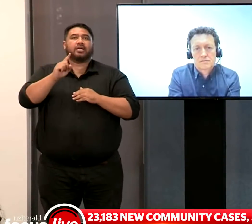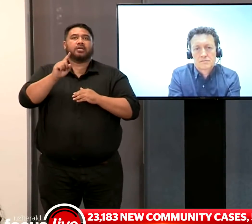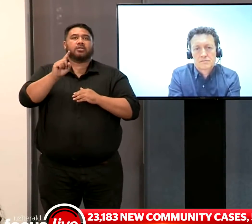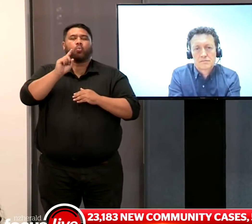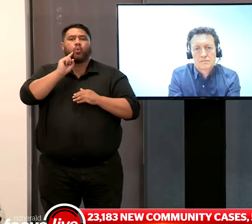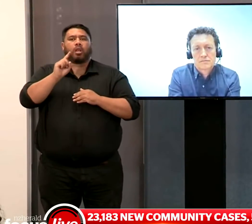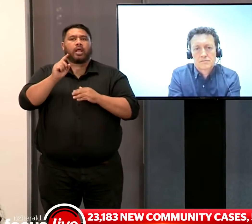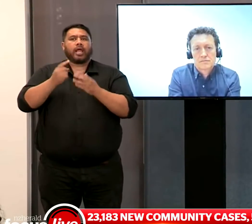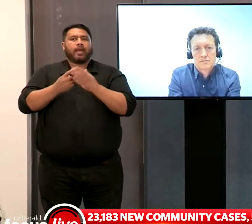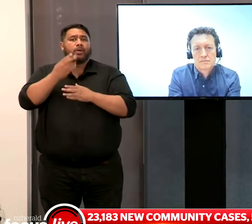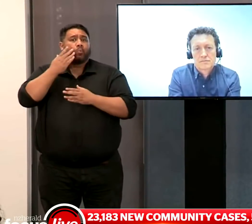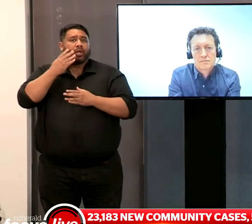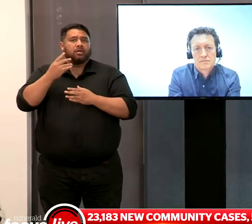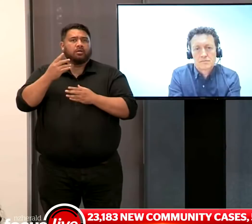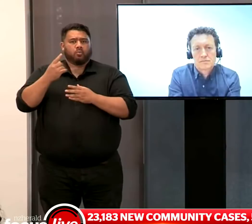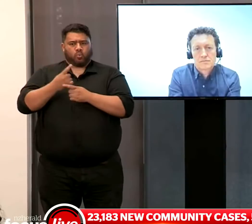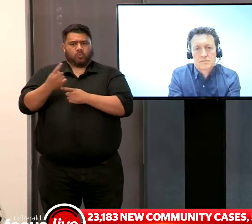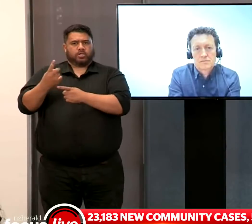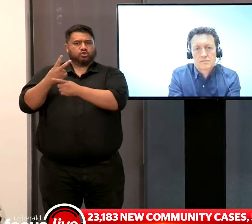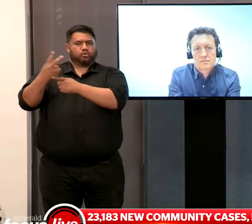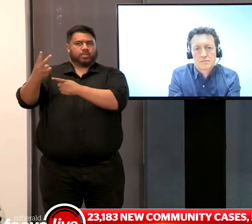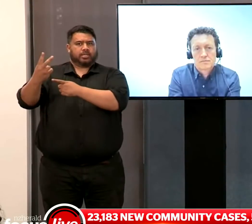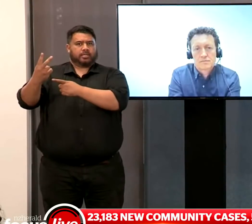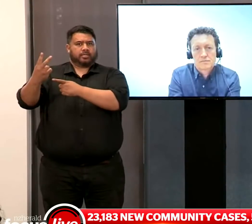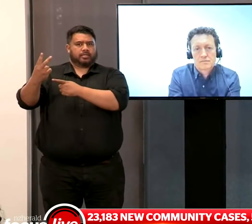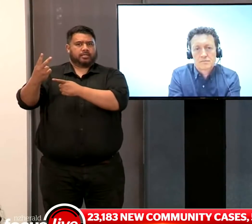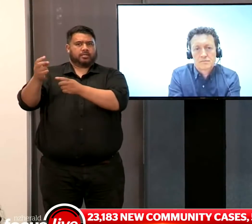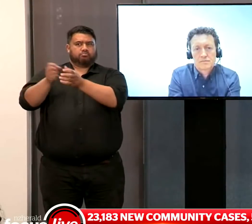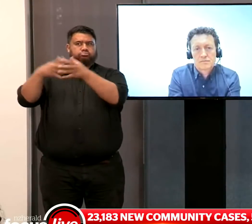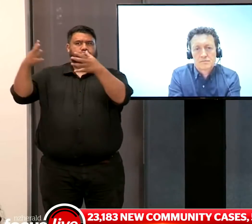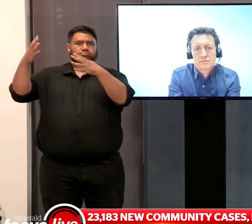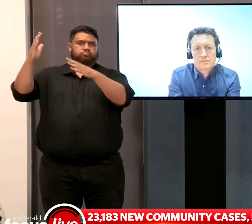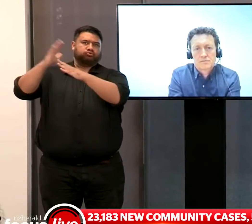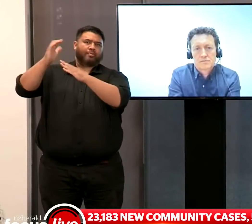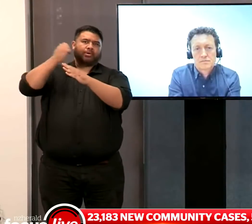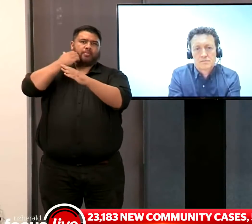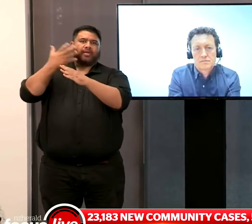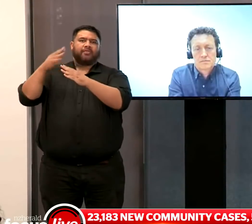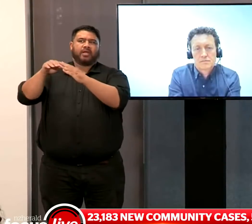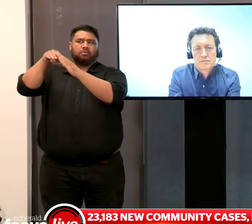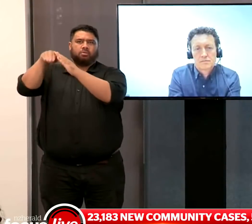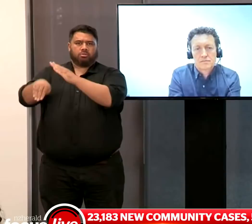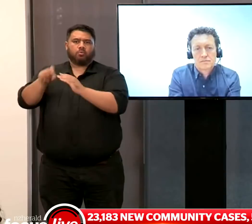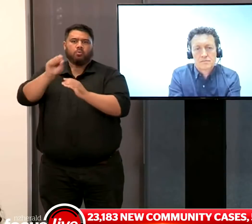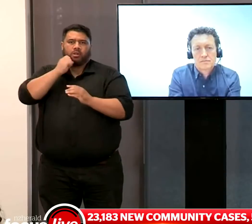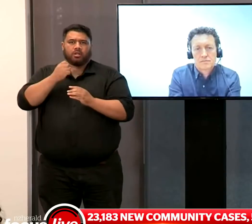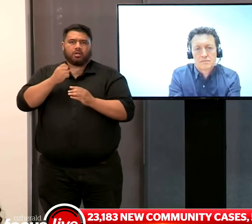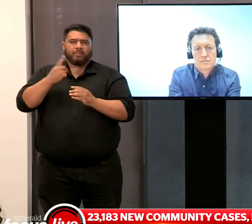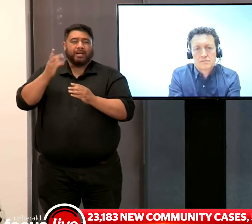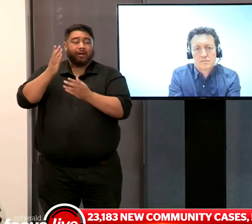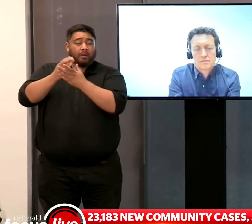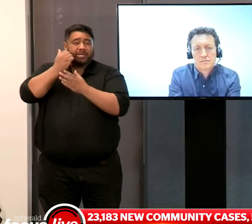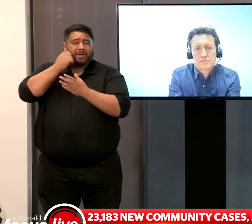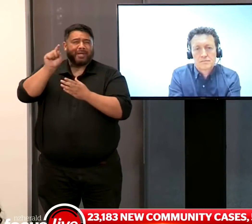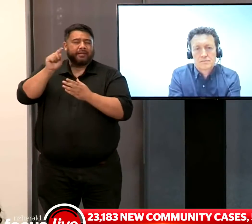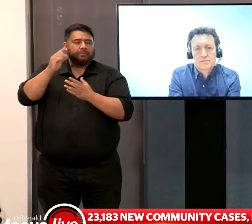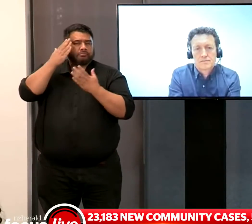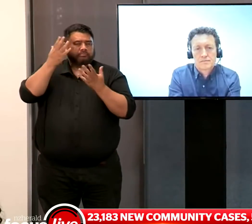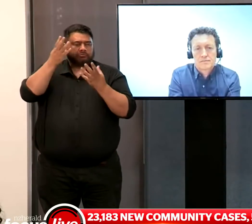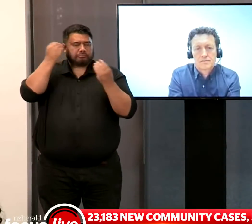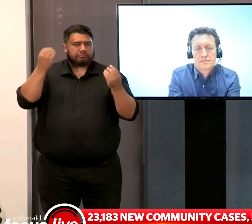in the next week or two, but I can't remember the exact number that is on that. And one of the things I would say is